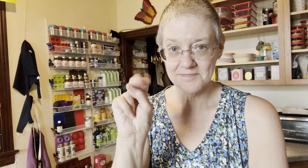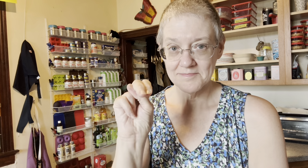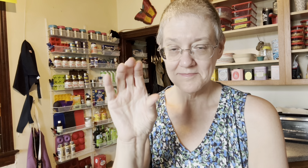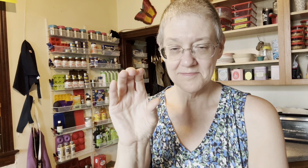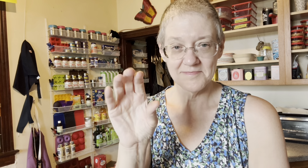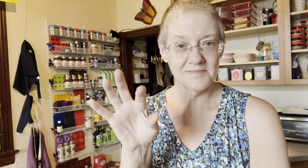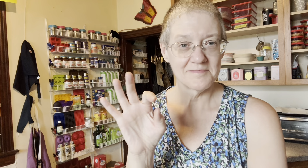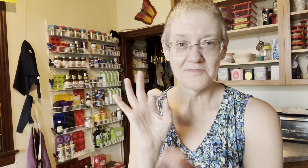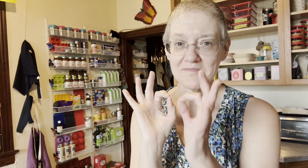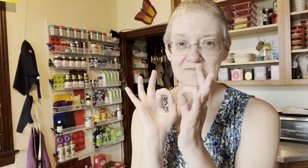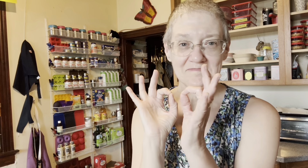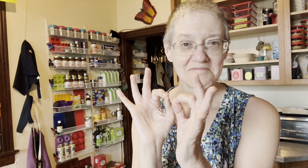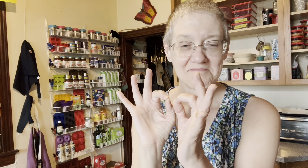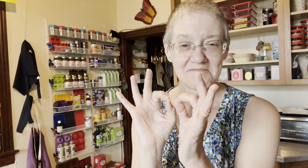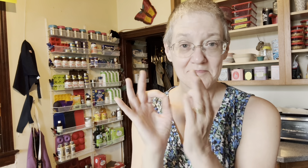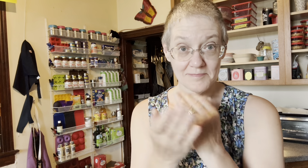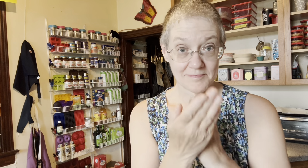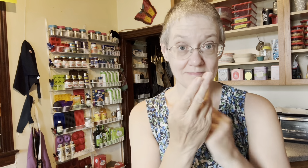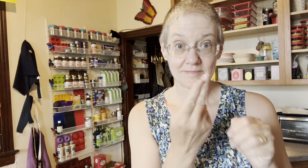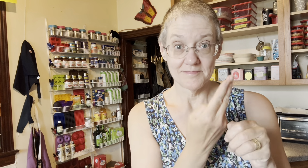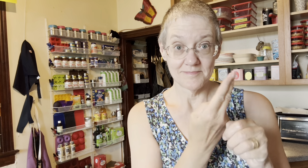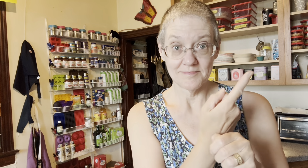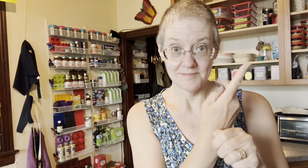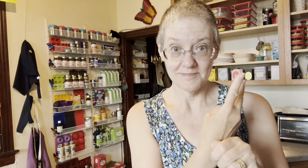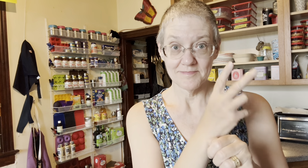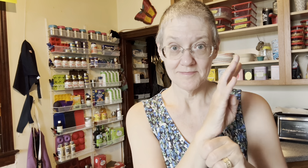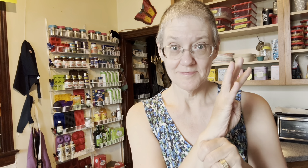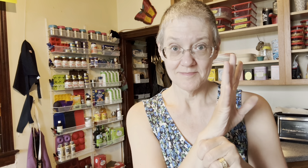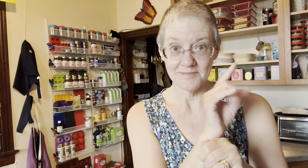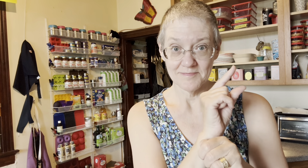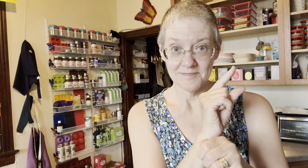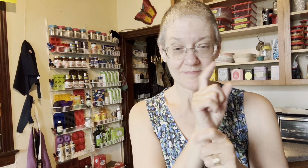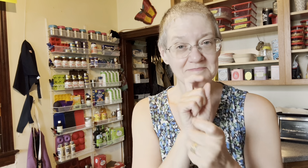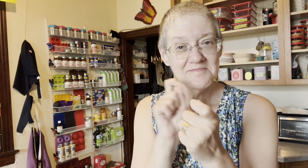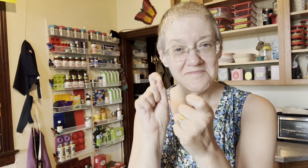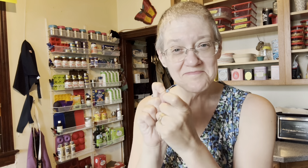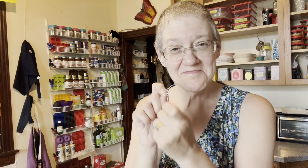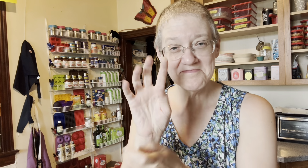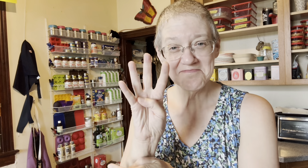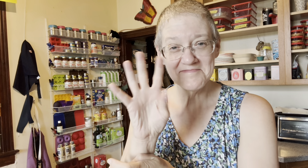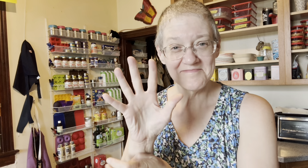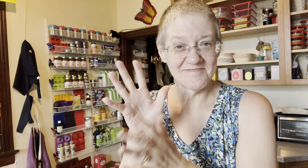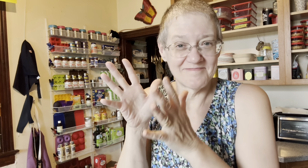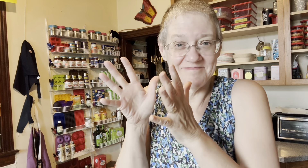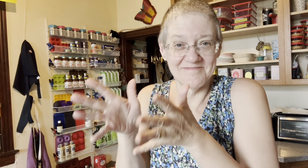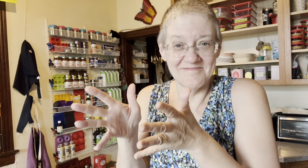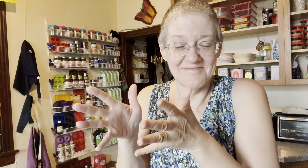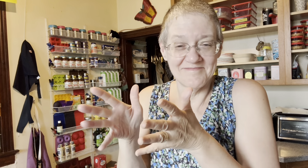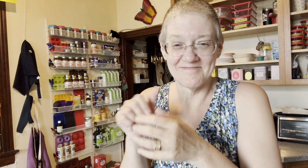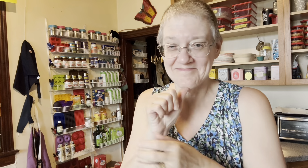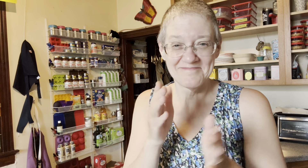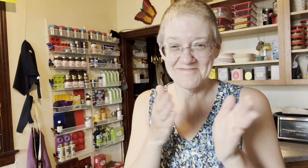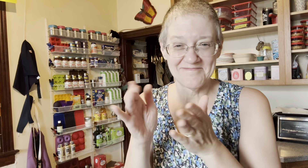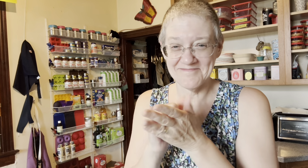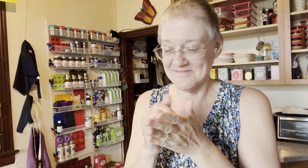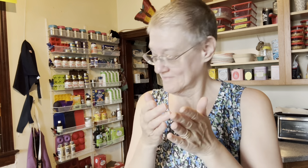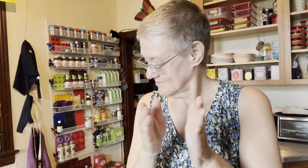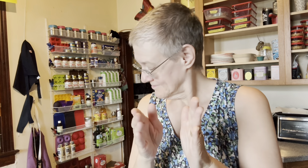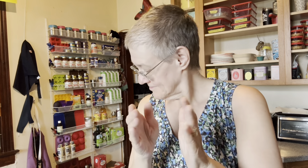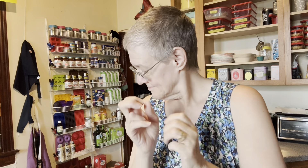0.7 grams of net carbs, and it's the perfect amount. This morning we used 45 grams, and I had exactly 45 grams left. I didn't